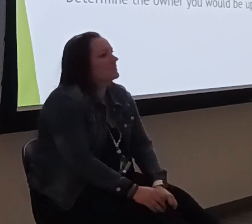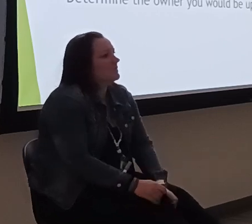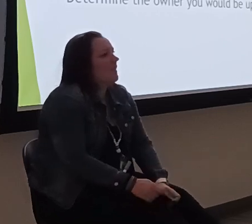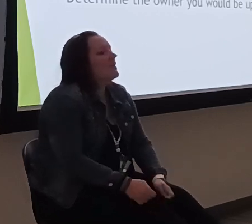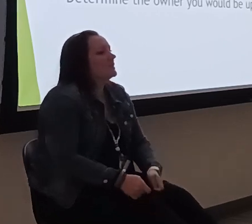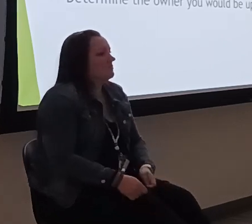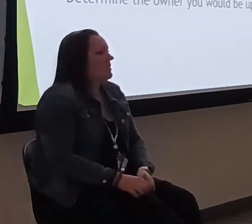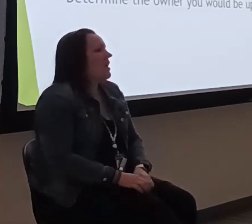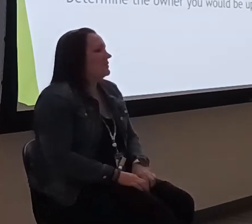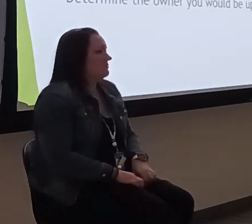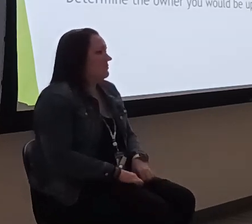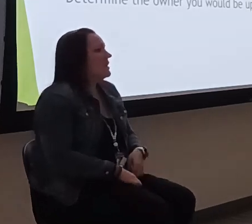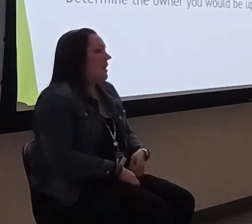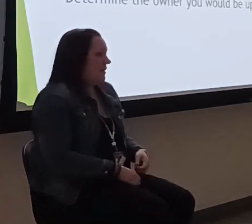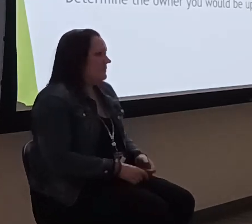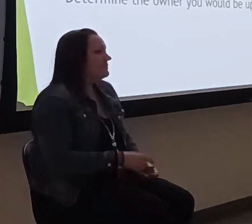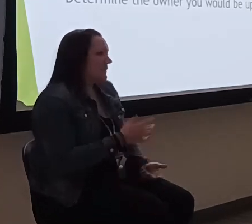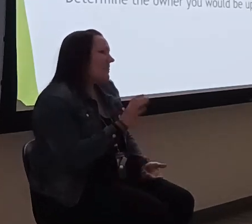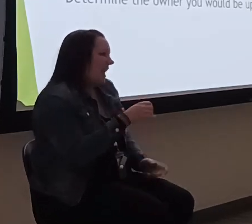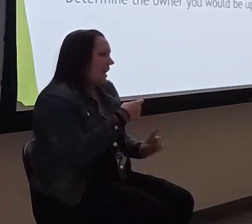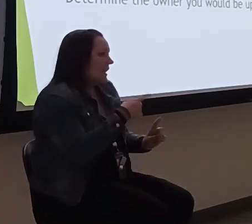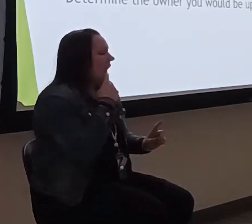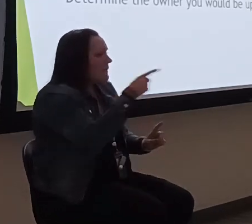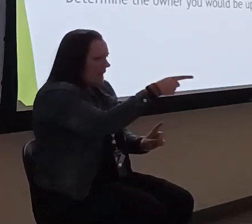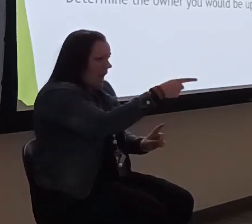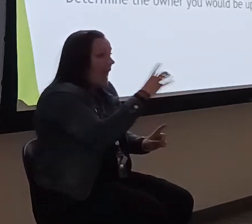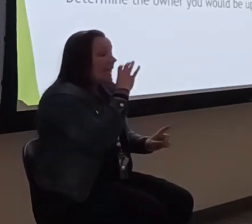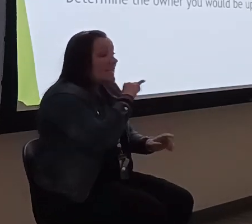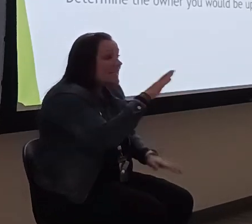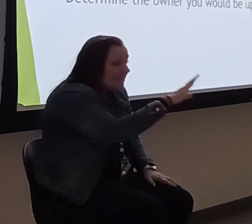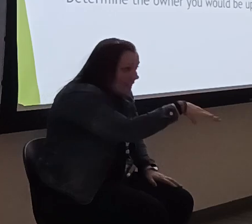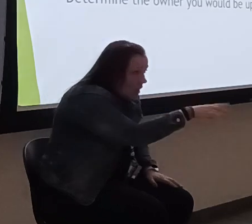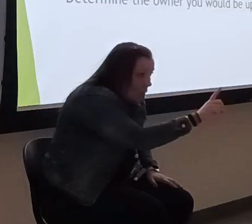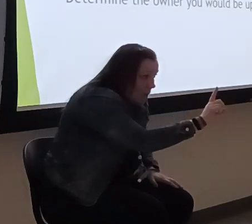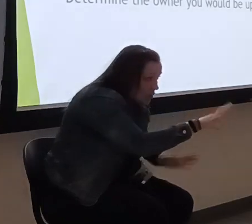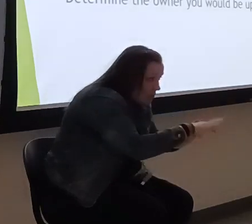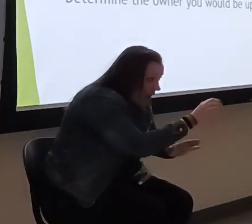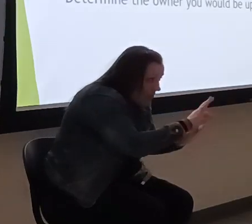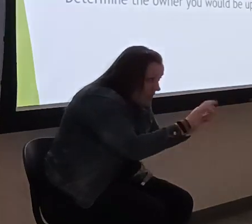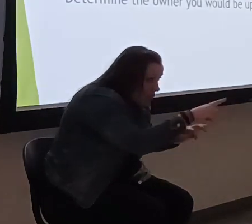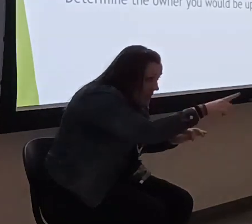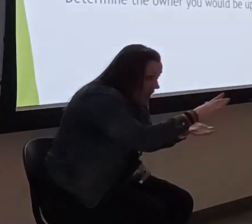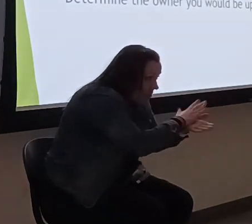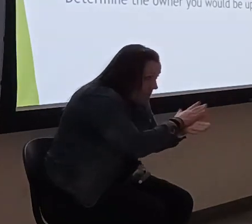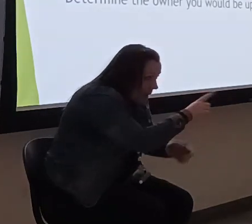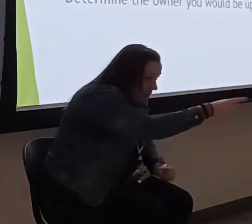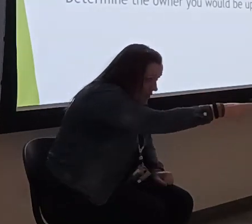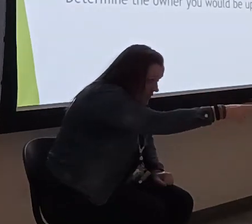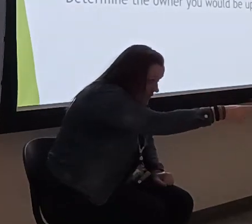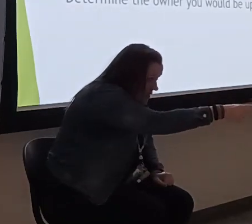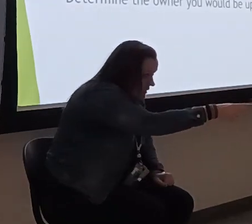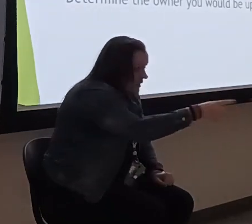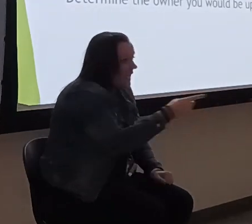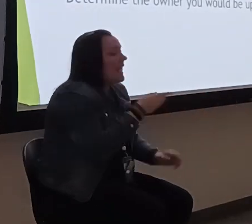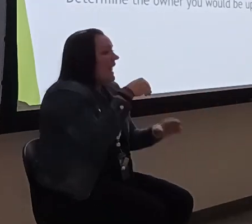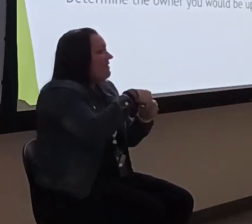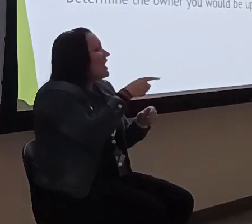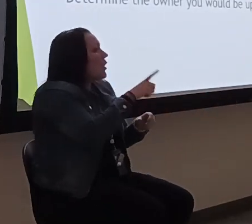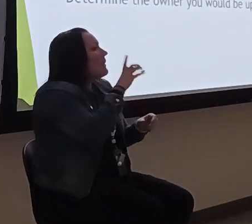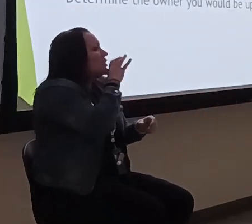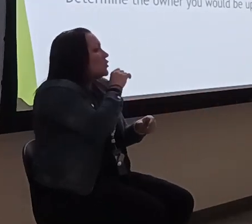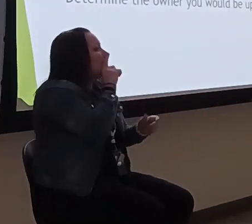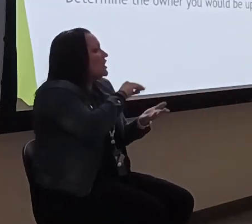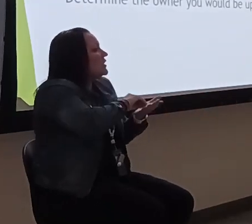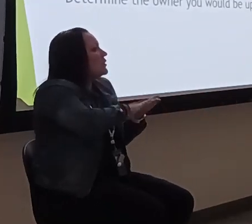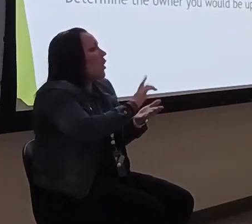So how do you determine if you may be the owner of a water right? The first thing you're going to do is you're going to go onto our database.